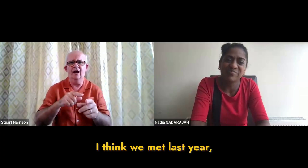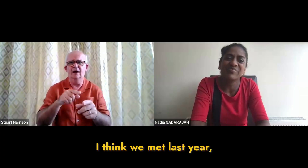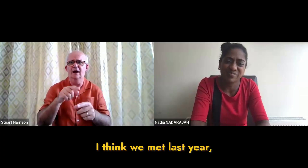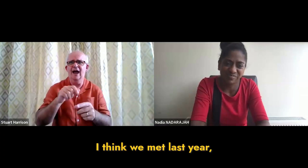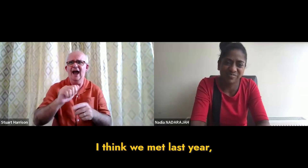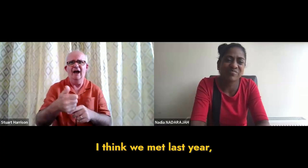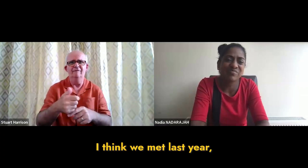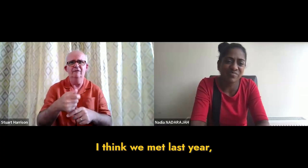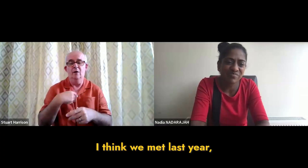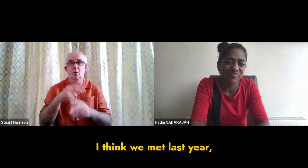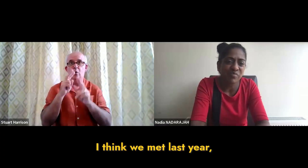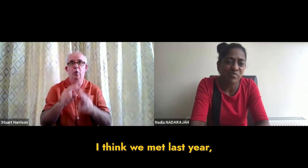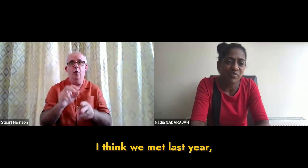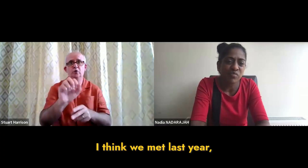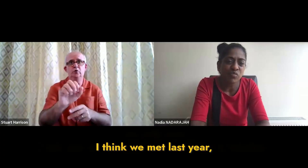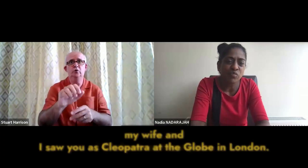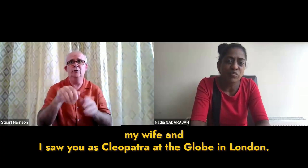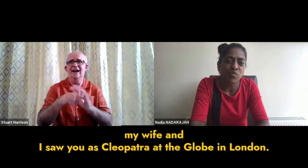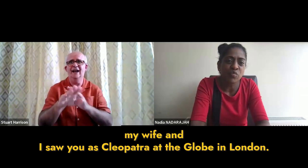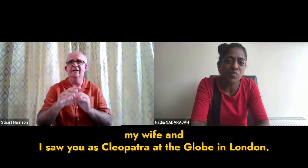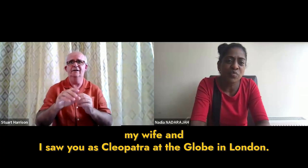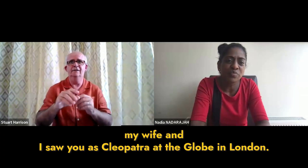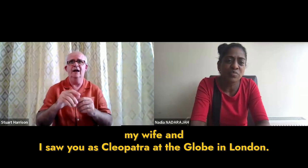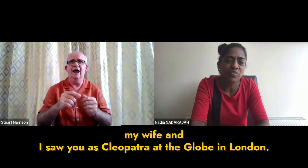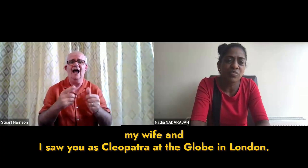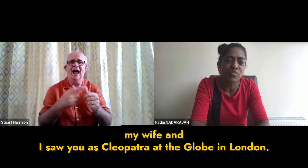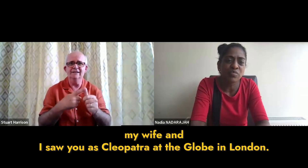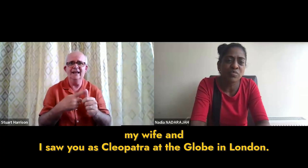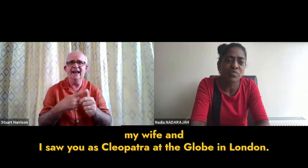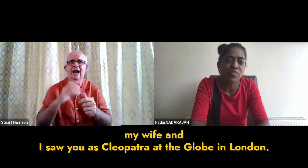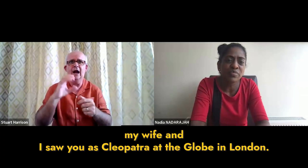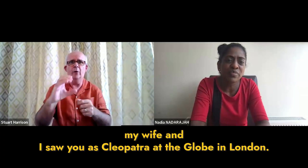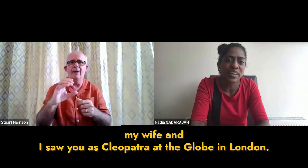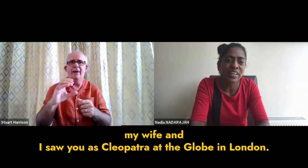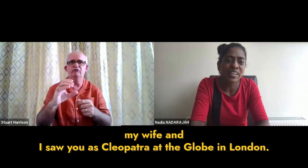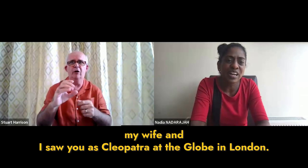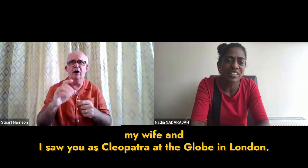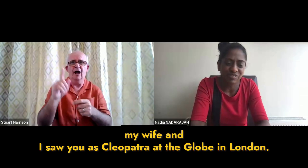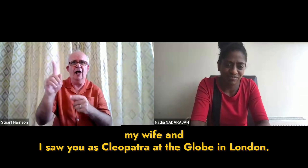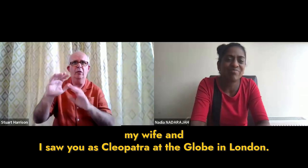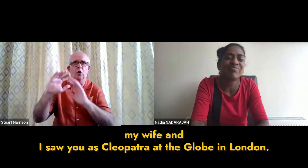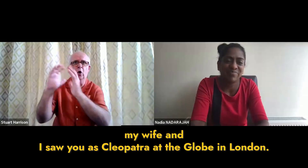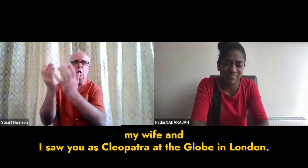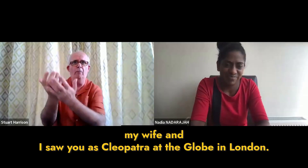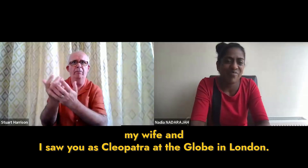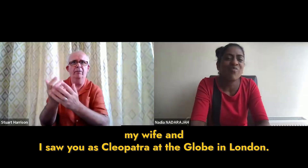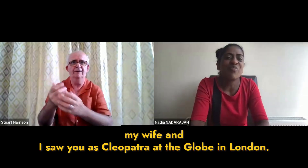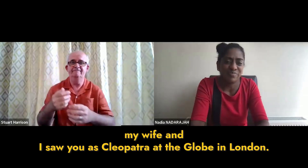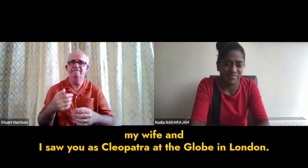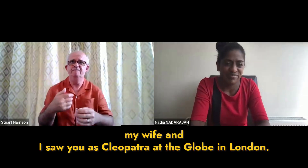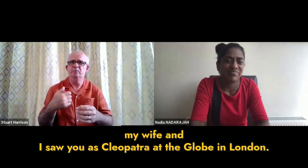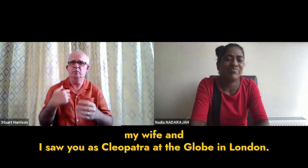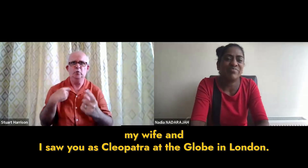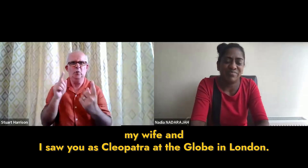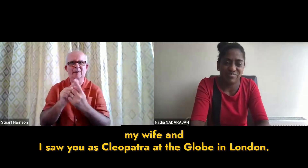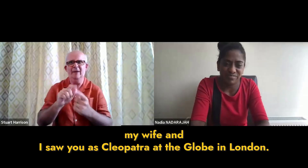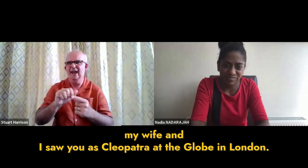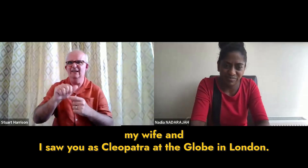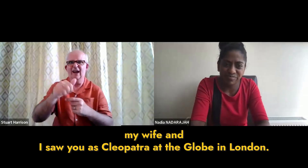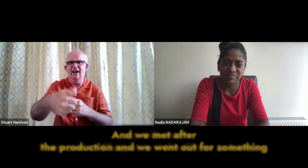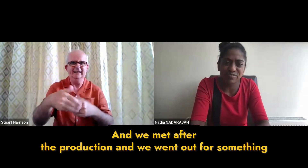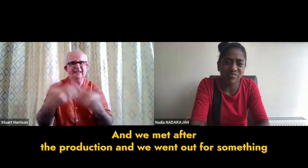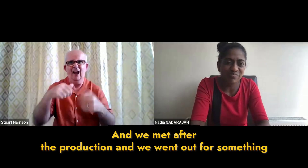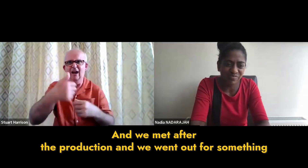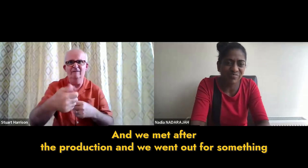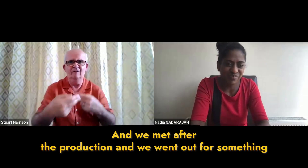I think we met last year and I saw you as Cleopatra at the Globe in